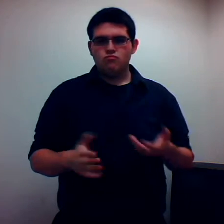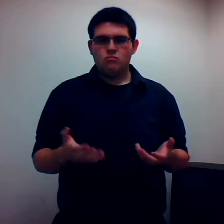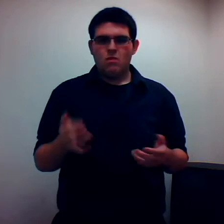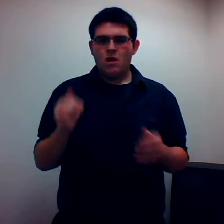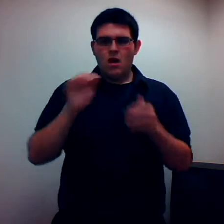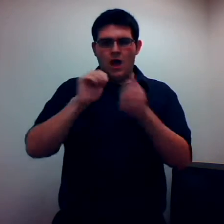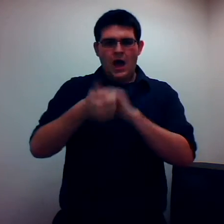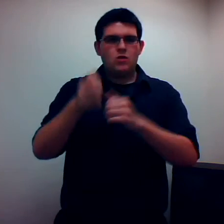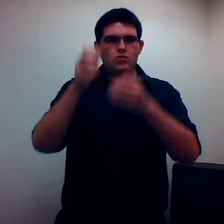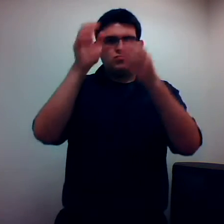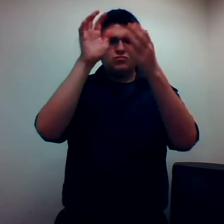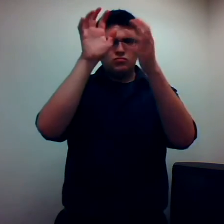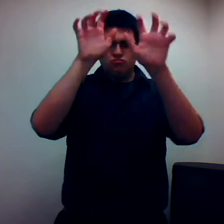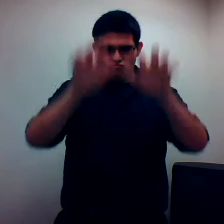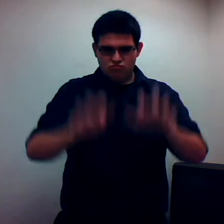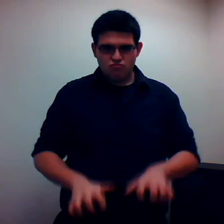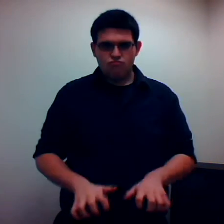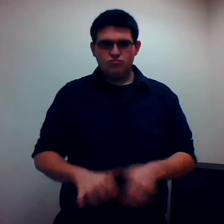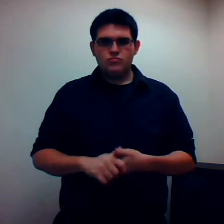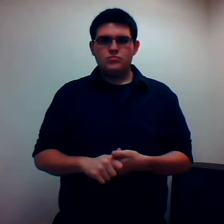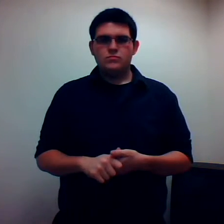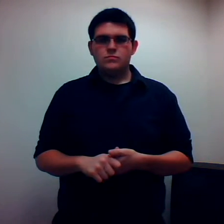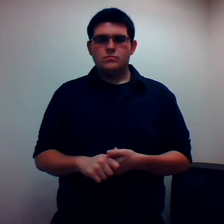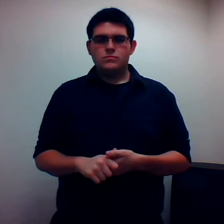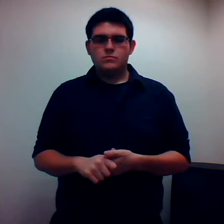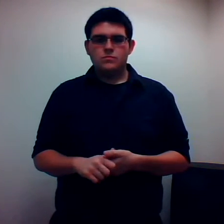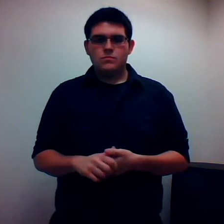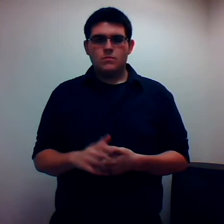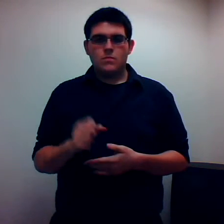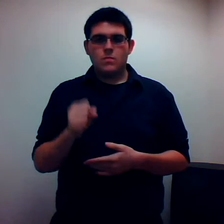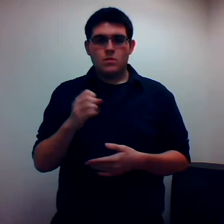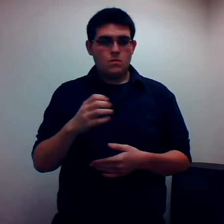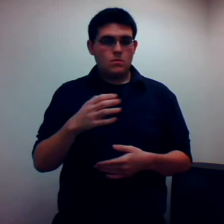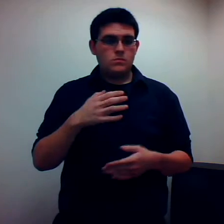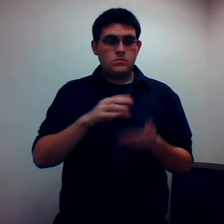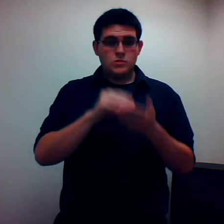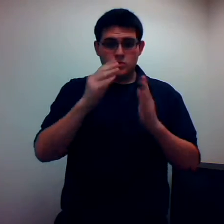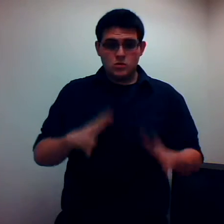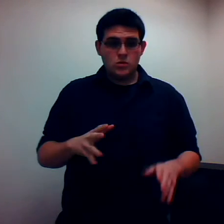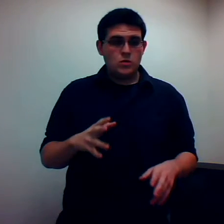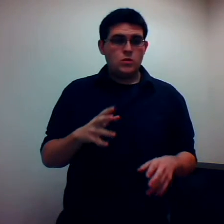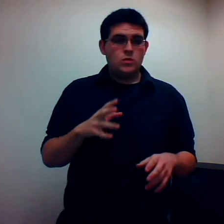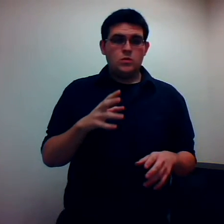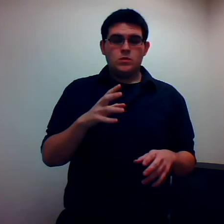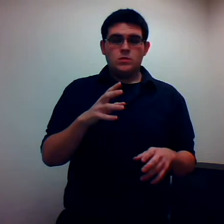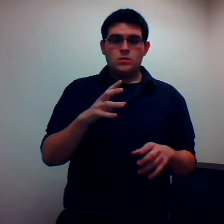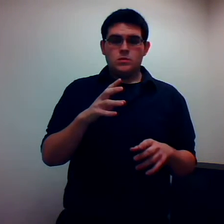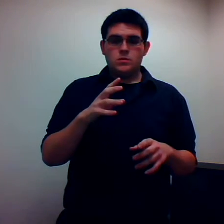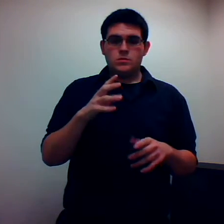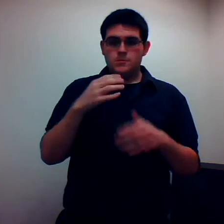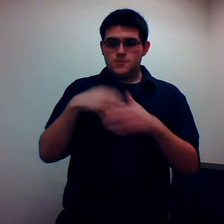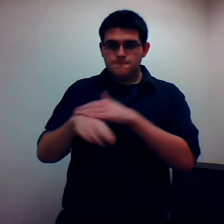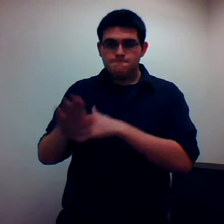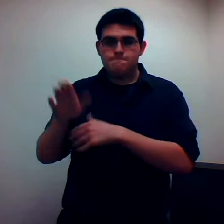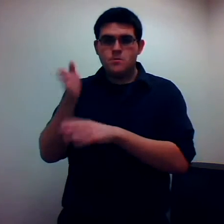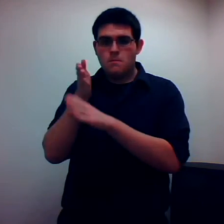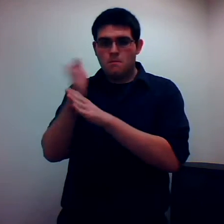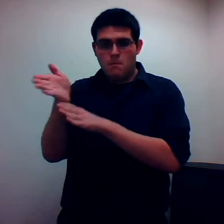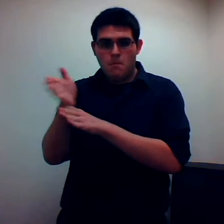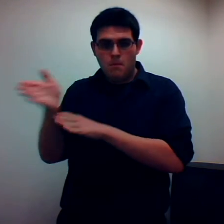areas. So students then, when they went up to their major courses, they knew MLA style, they knew CBE style from biology, they